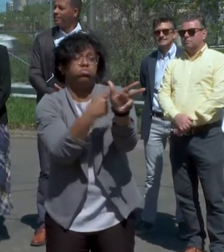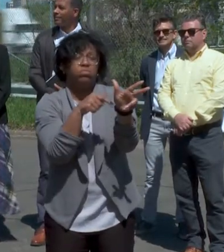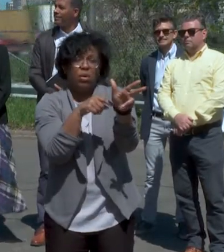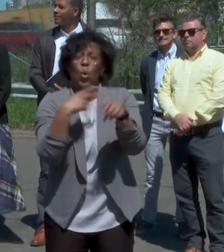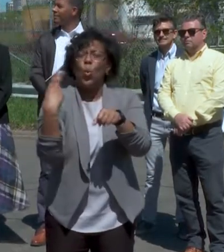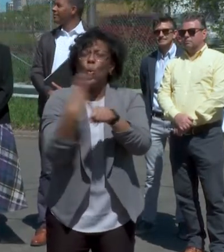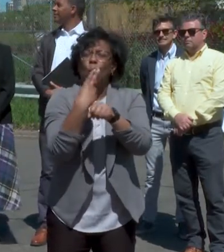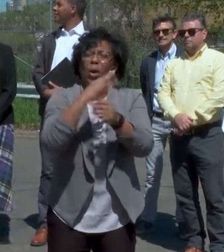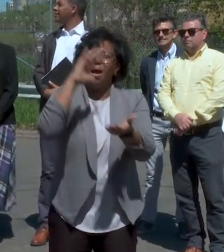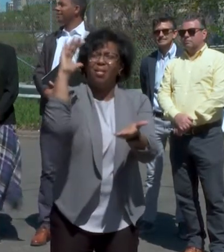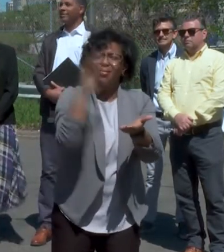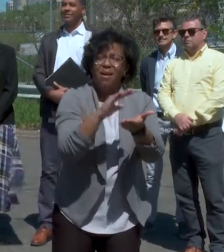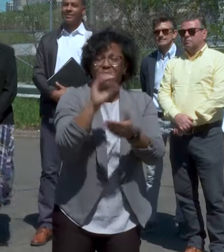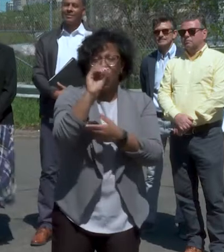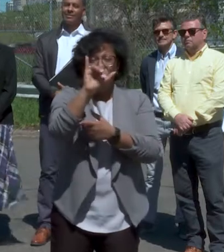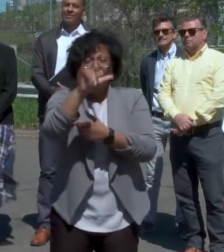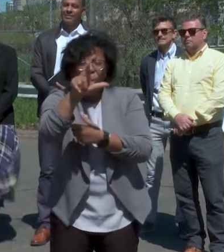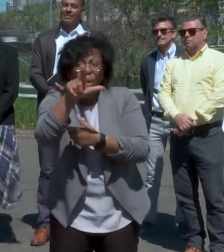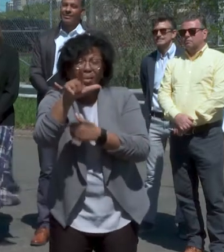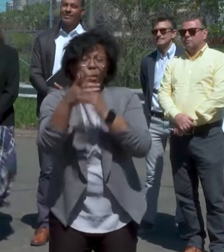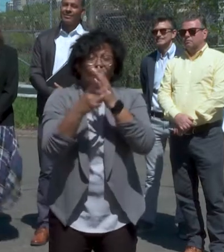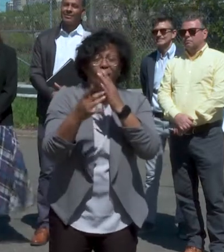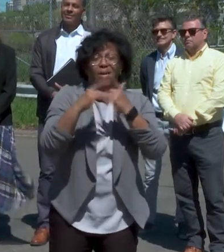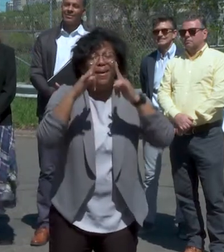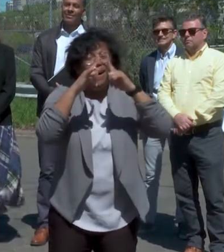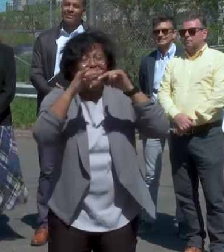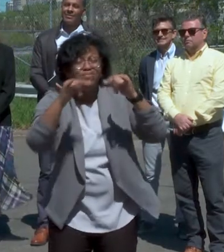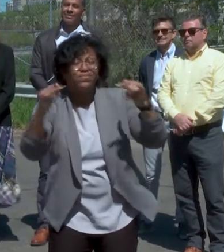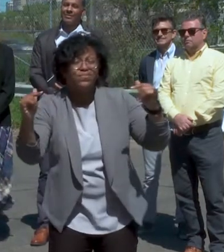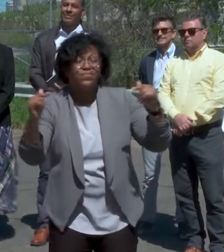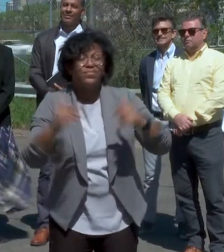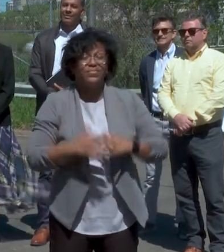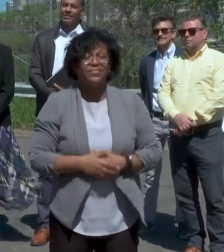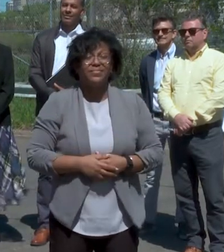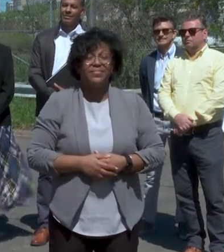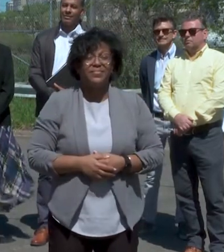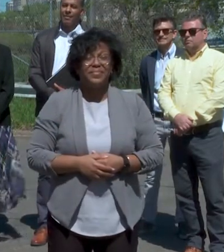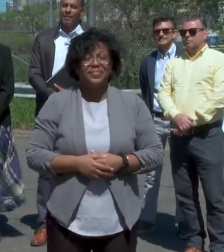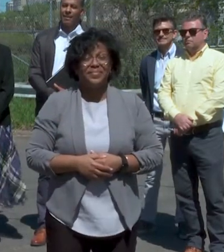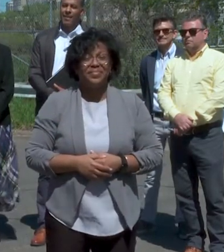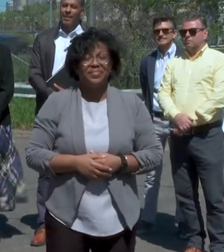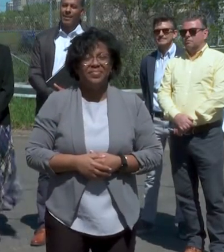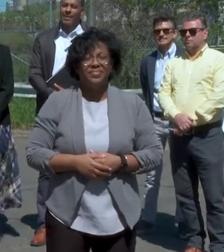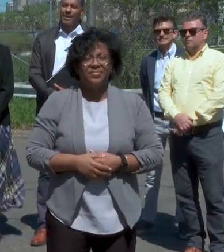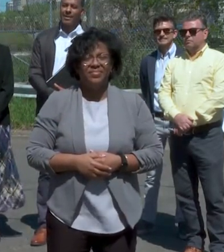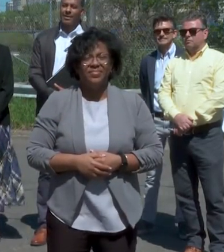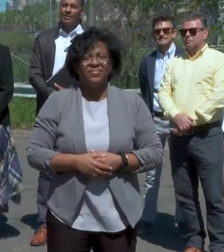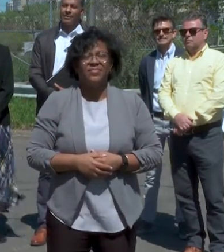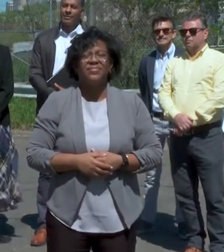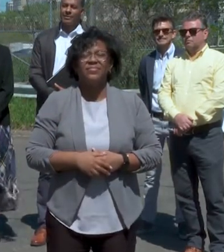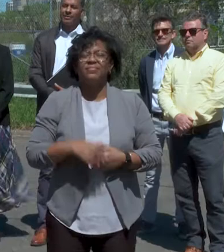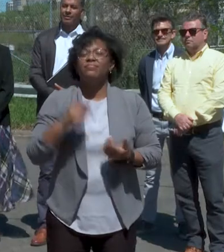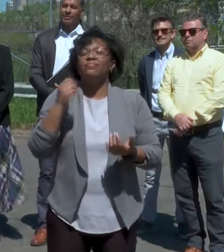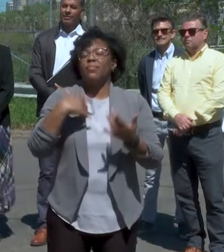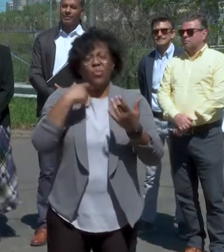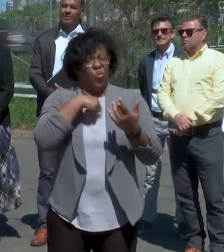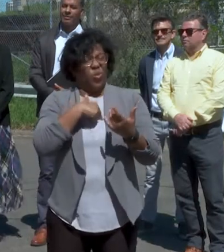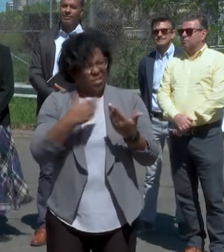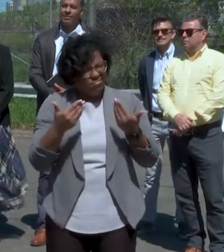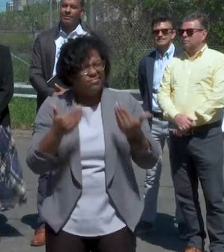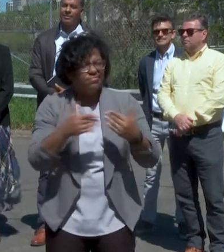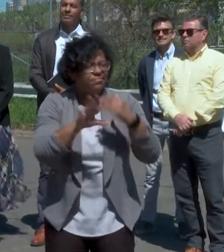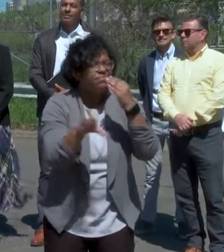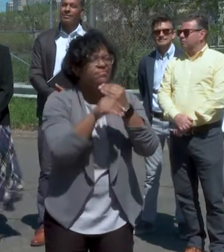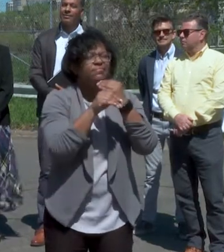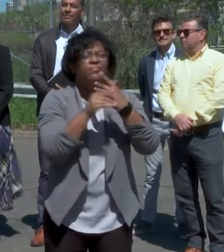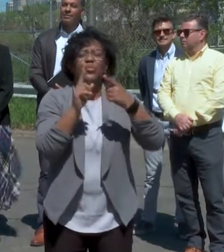coal. This is an instance where we can think about doing more, adding to our tree canopy, planting more trees, and doing